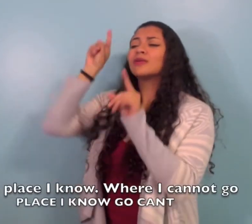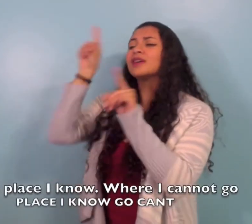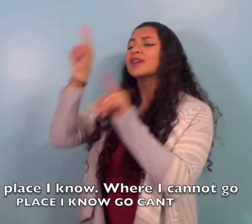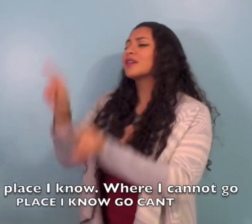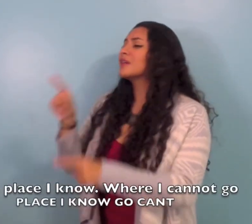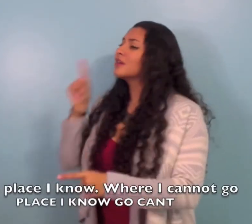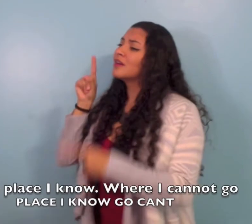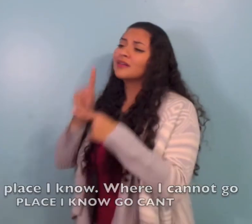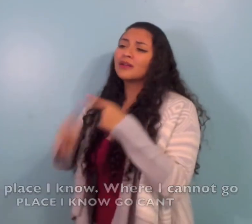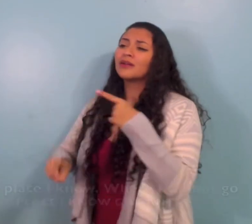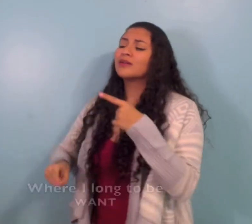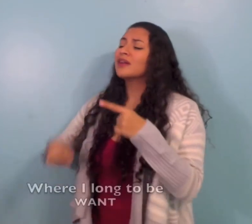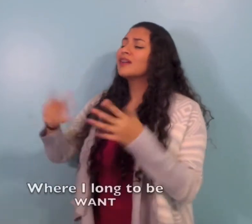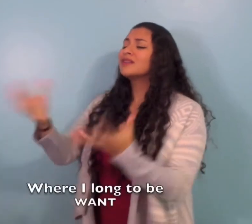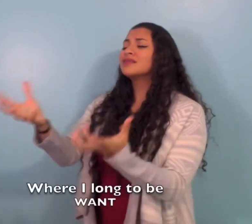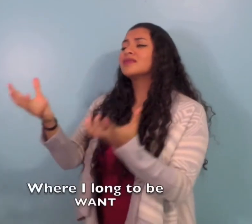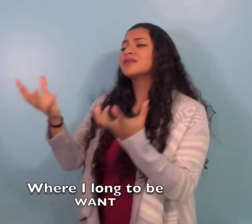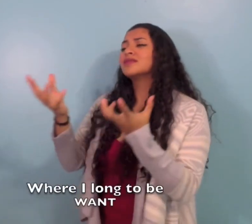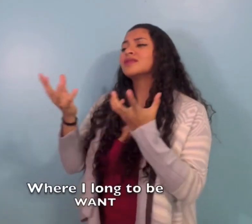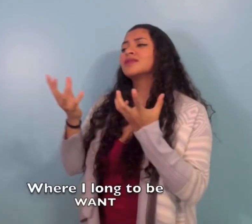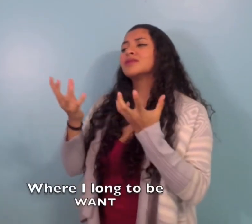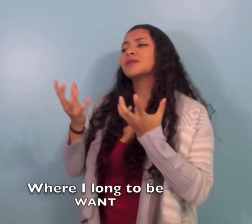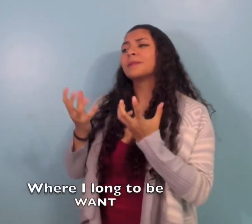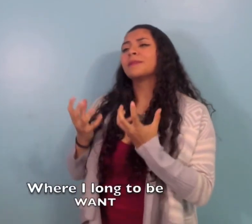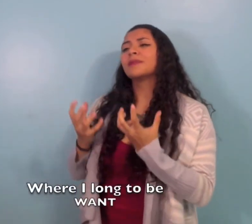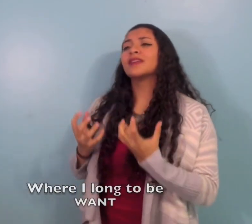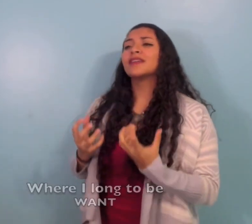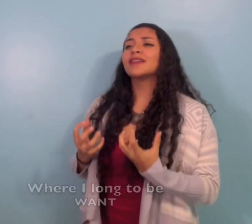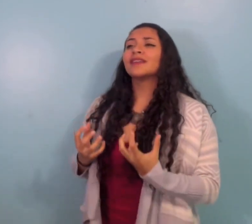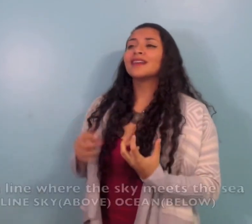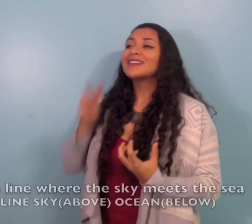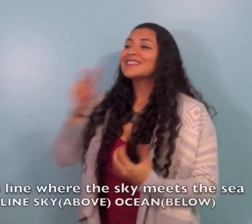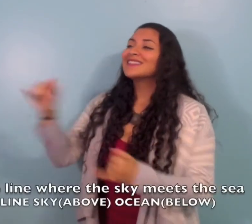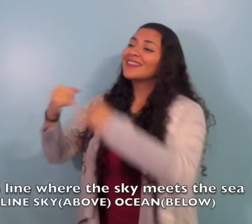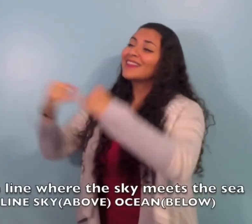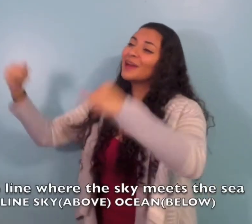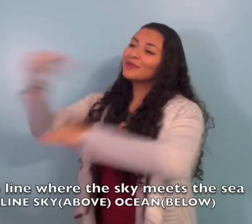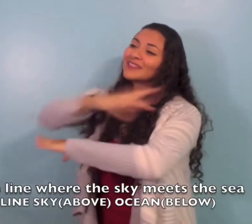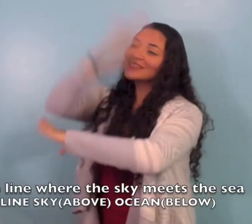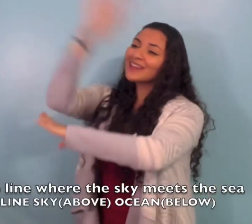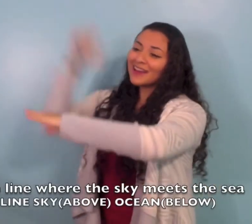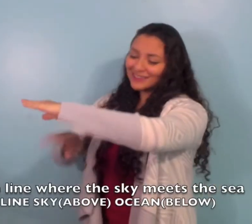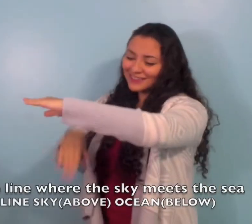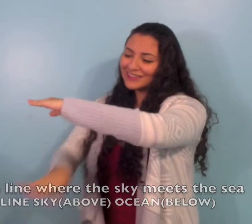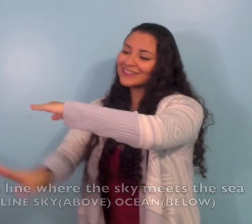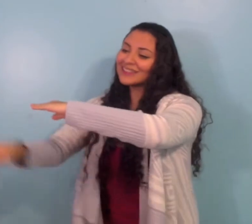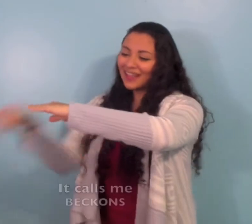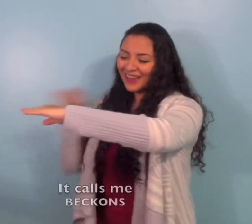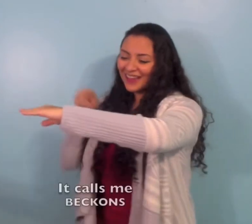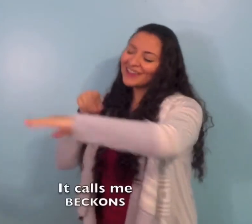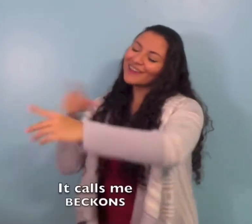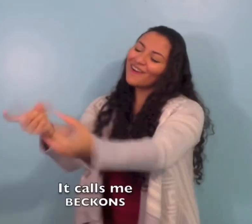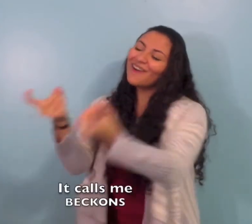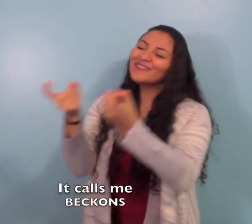I cannot go, where I long to be. See the line where the sky meets the sea, it calls